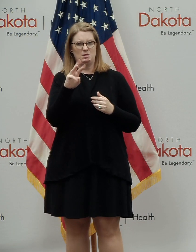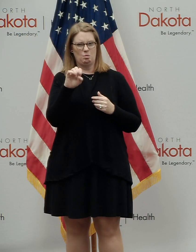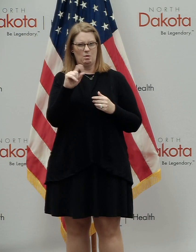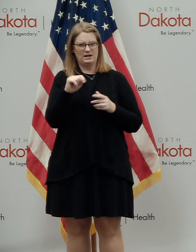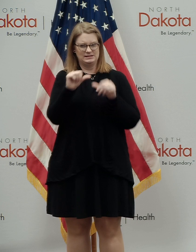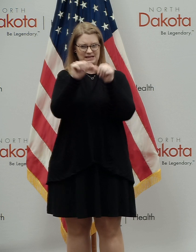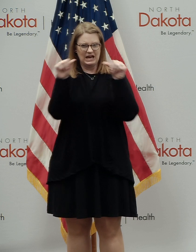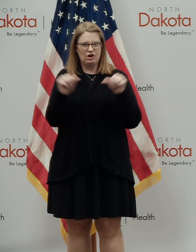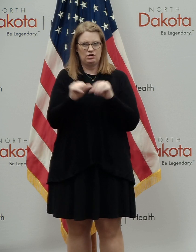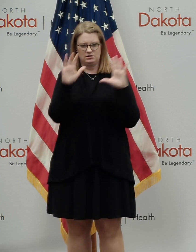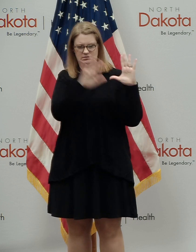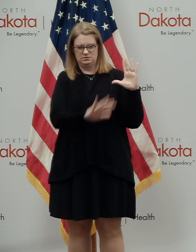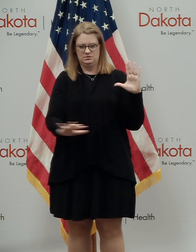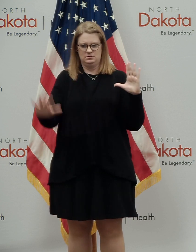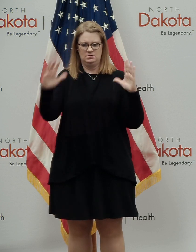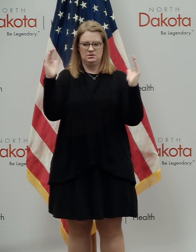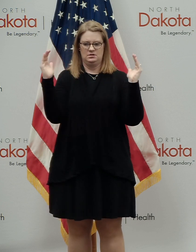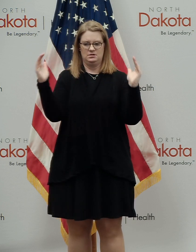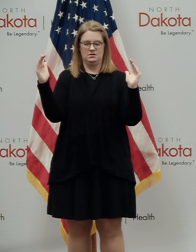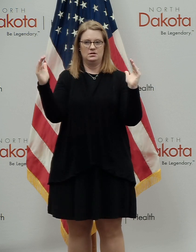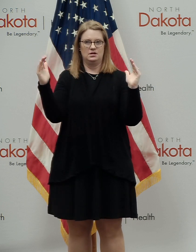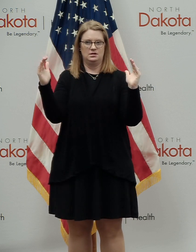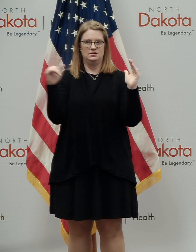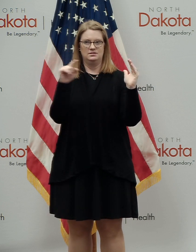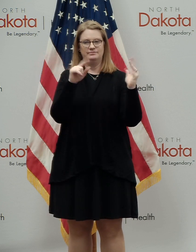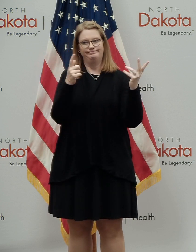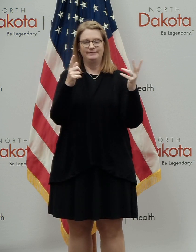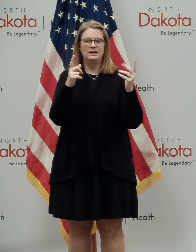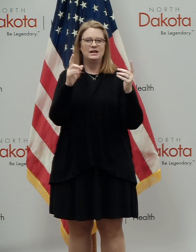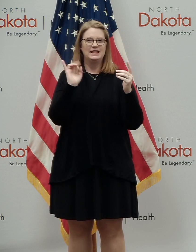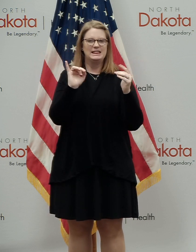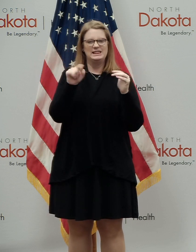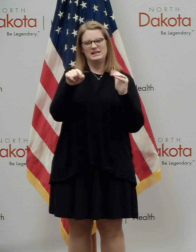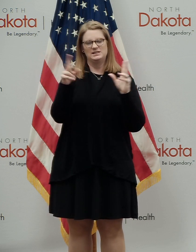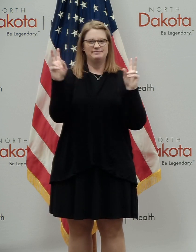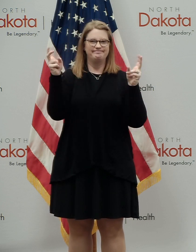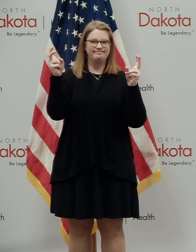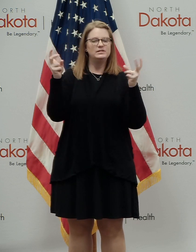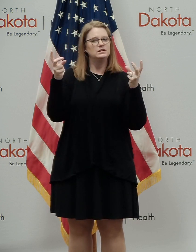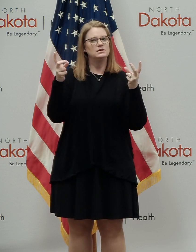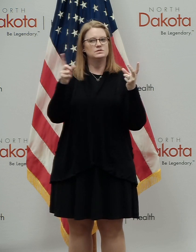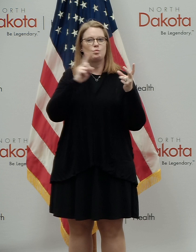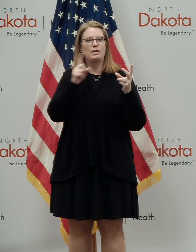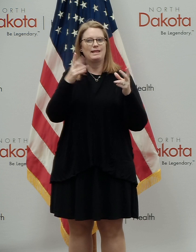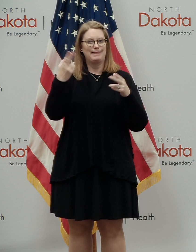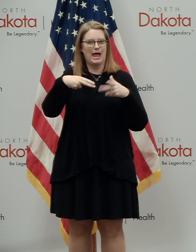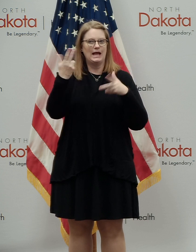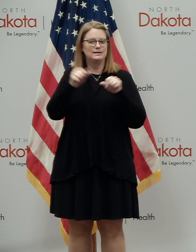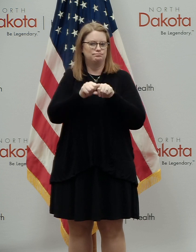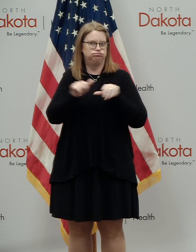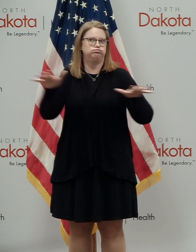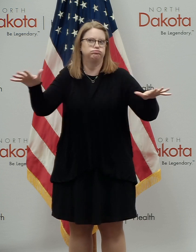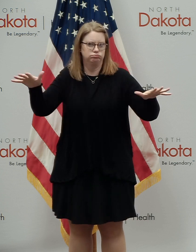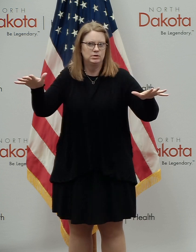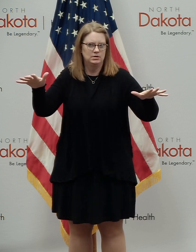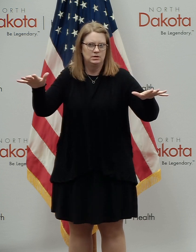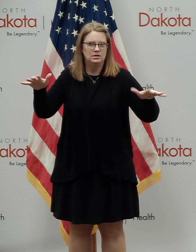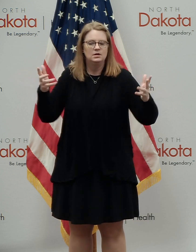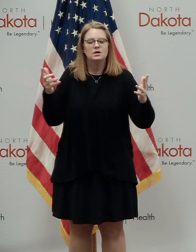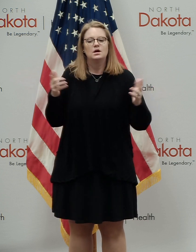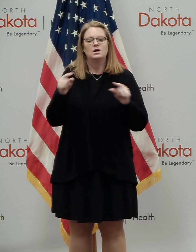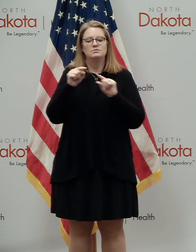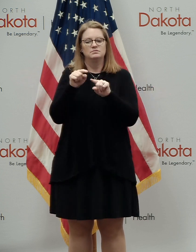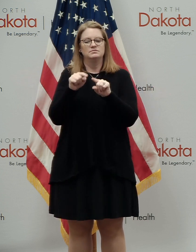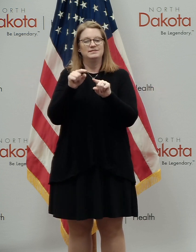heading towards the Rocky Mountain West is now, if you will, the area of highest contagion in the country, but relative to our peers, North